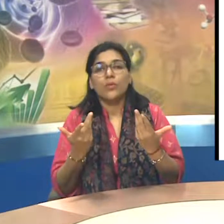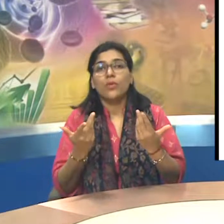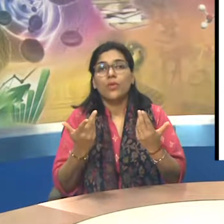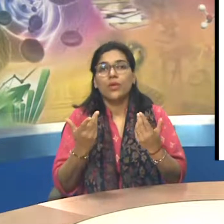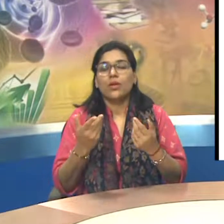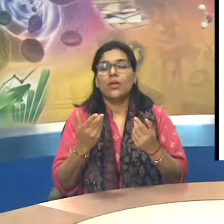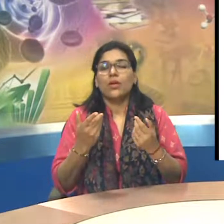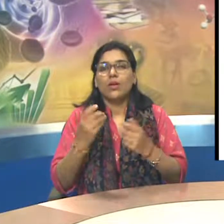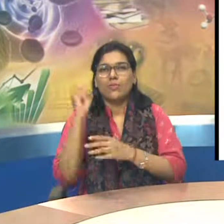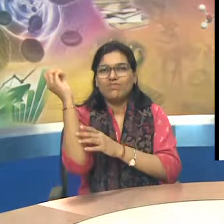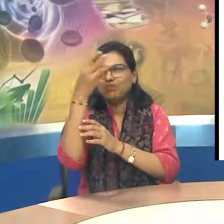buzzers,